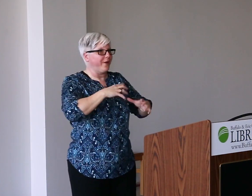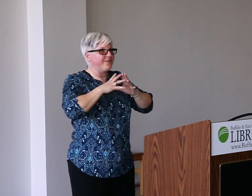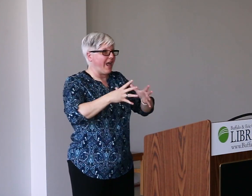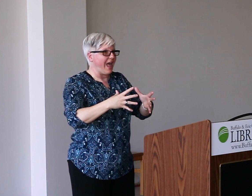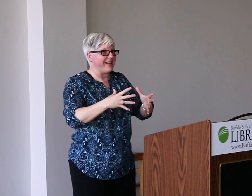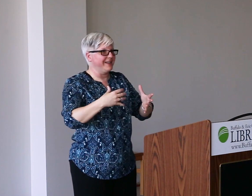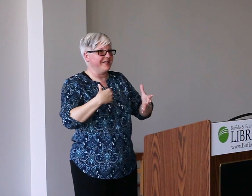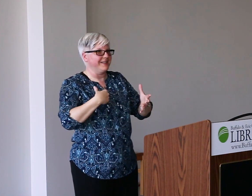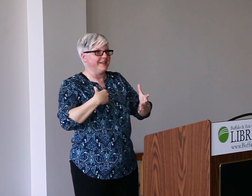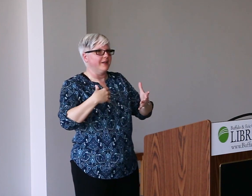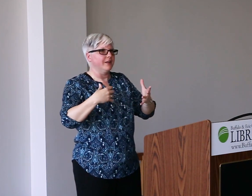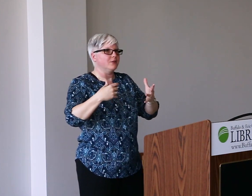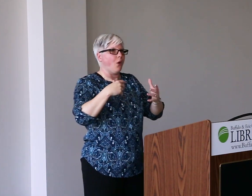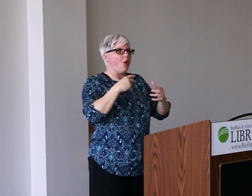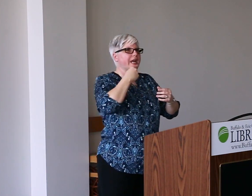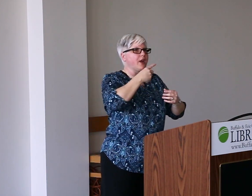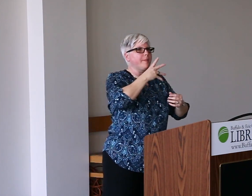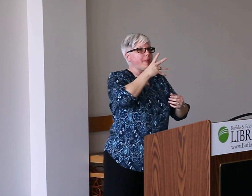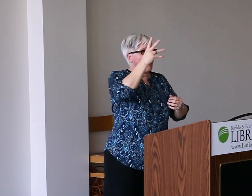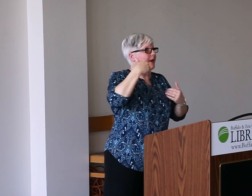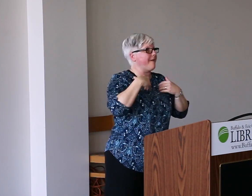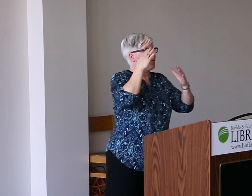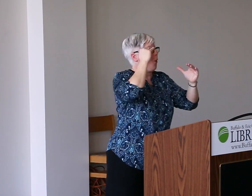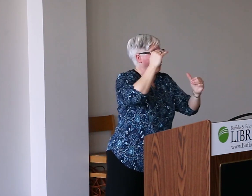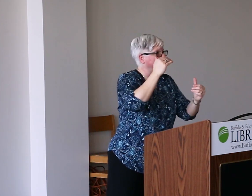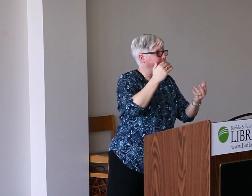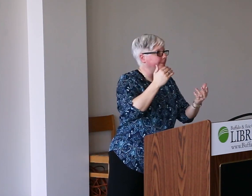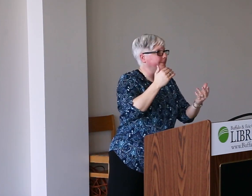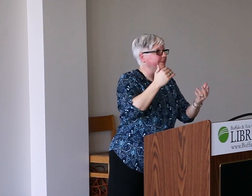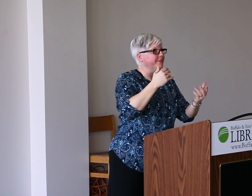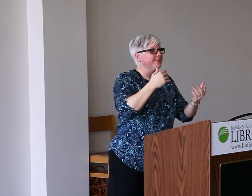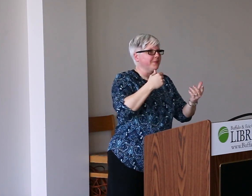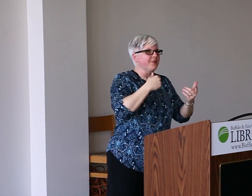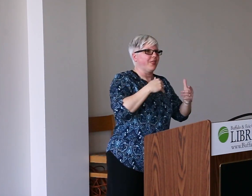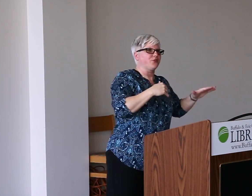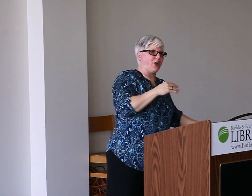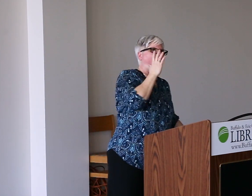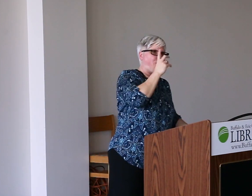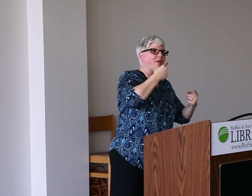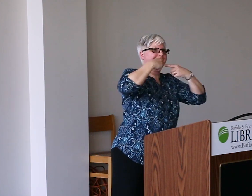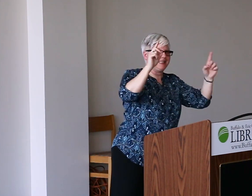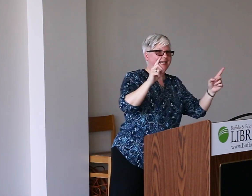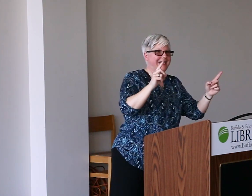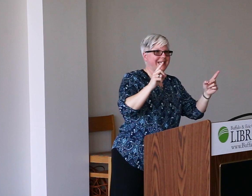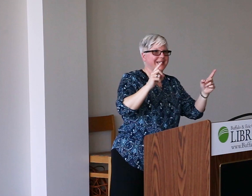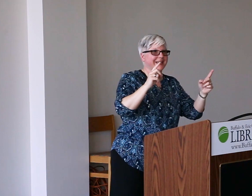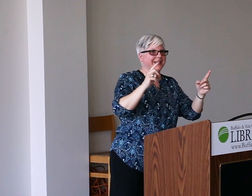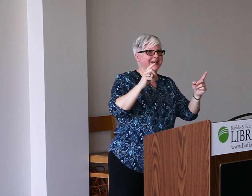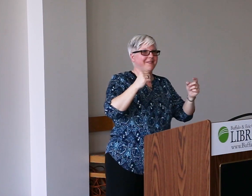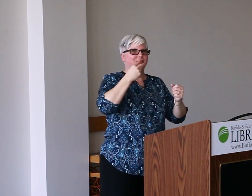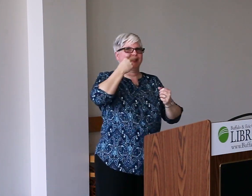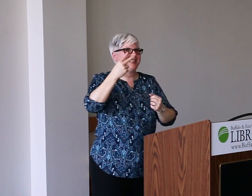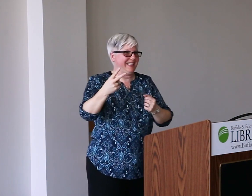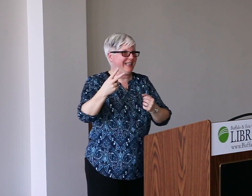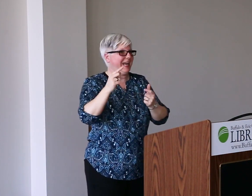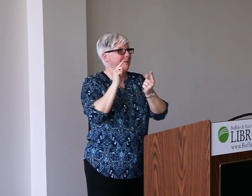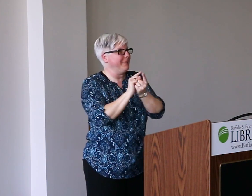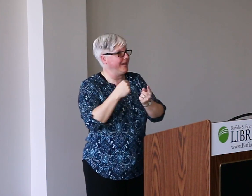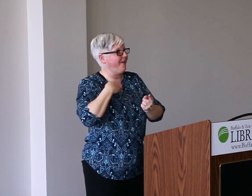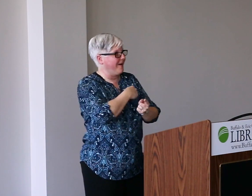Deaf children look at us or look up to us, and we're fine. Hearing parents have hope. Your child will succeed.